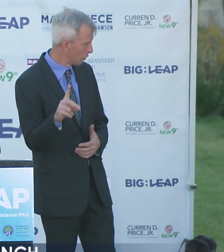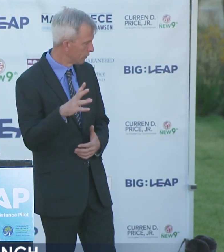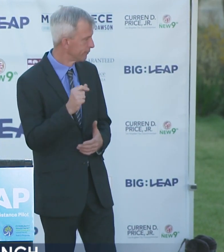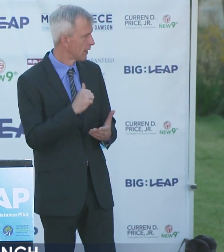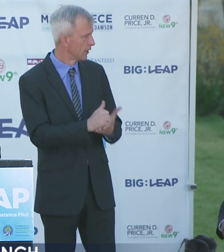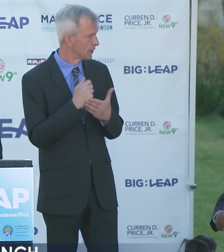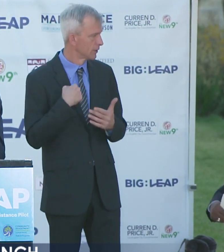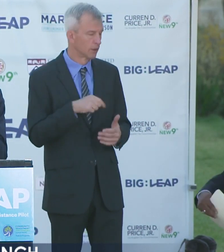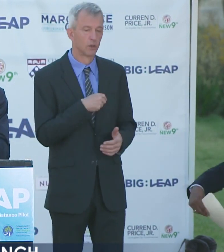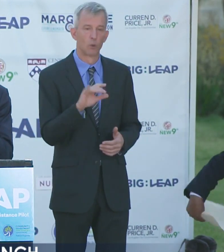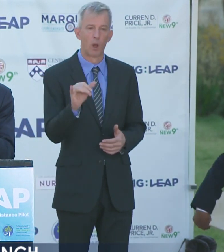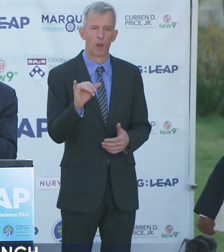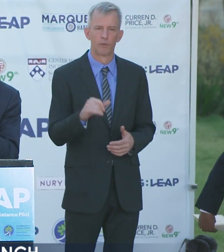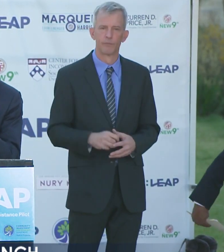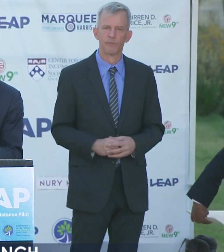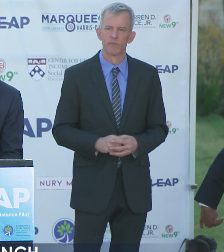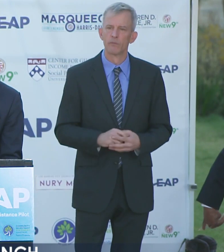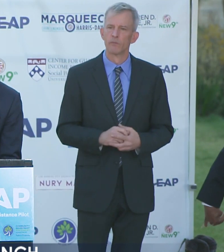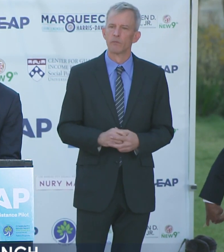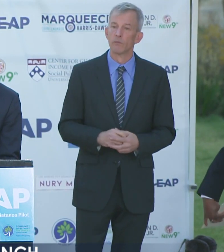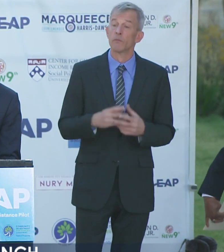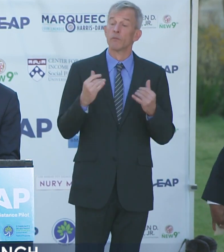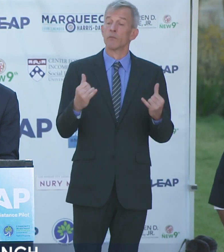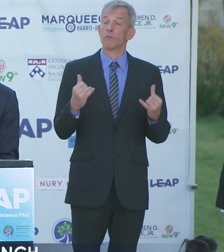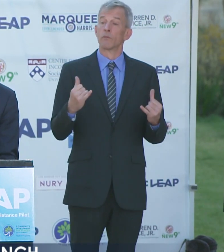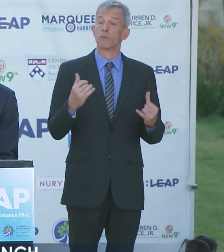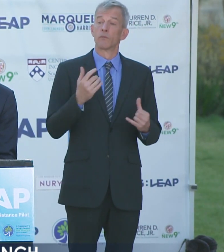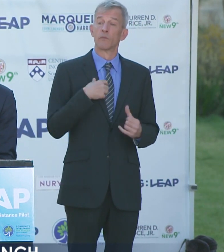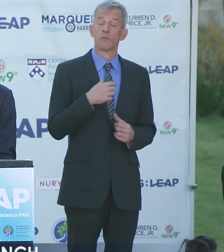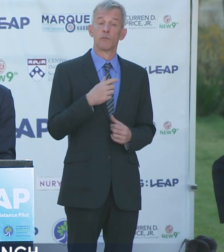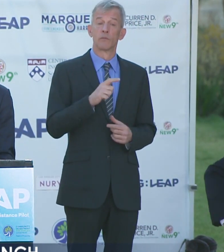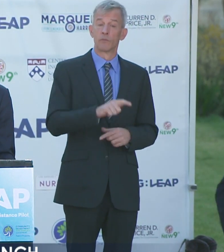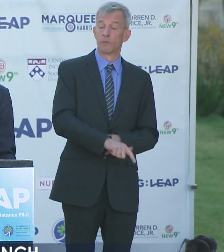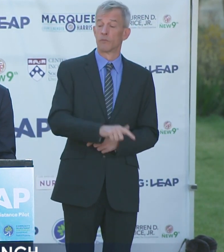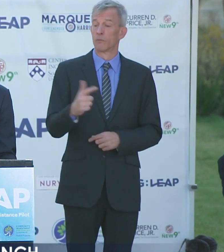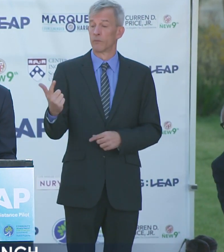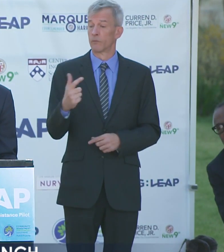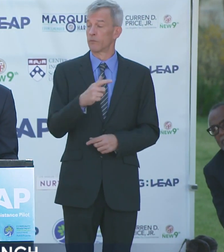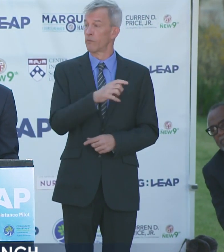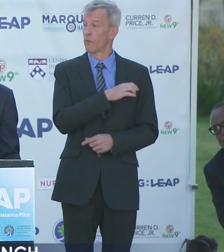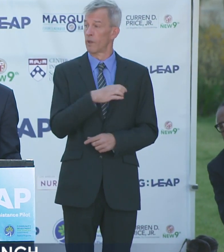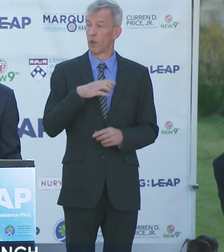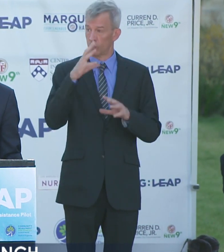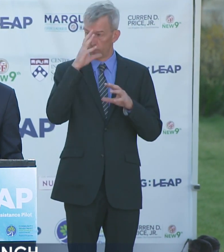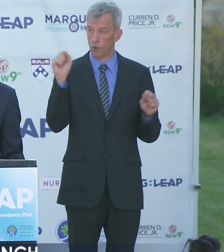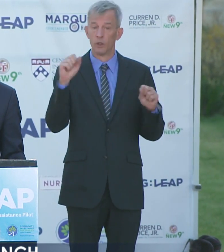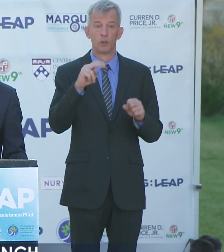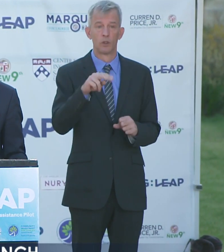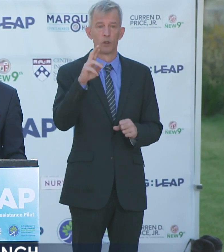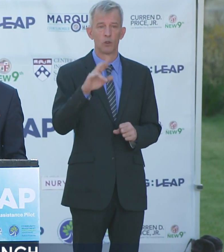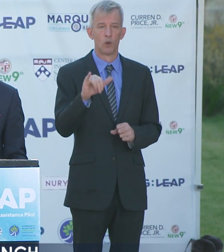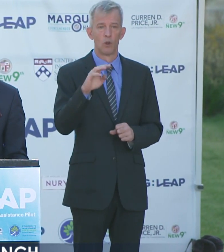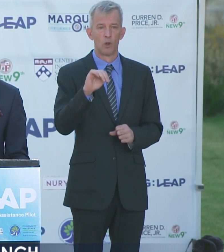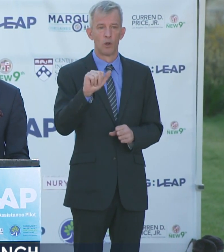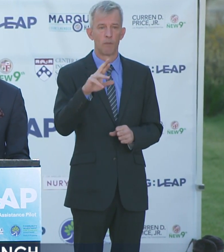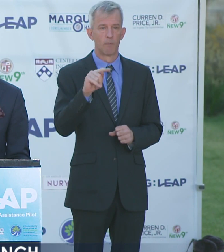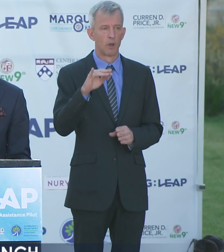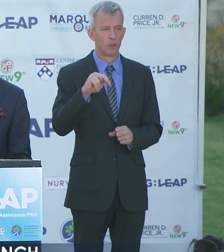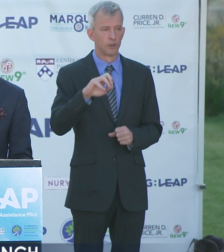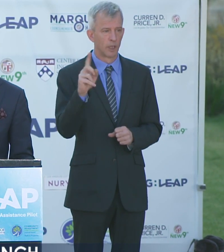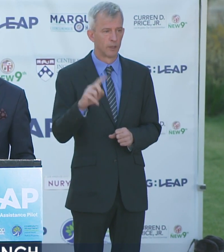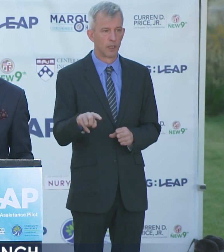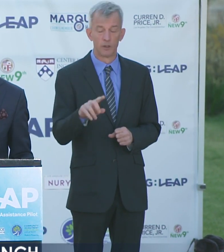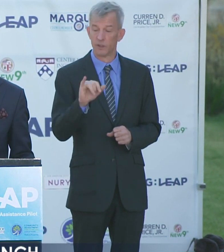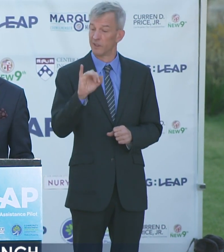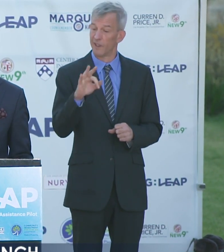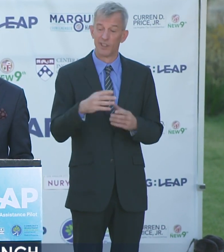well moving forward. Now I'd like to pass the mic to our Council President, Nuri Martinez, who's always fighting for LA's families. Whether it was